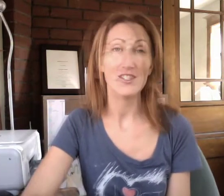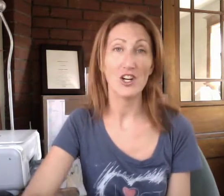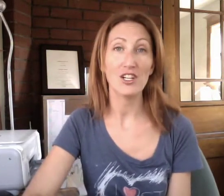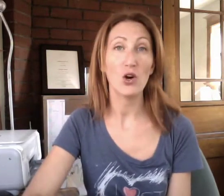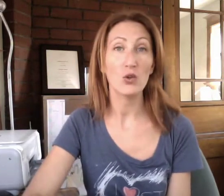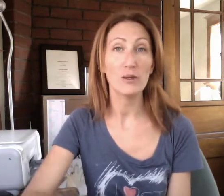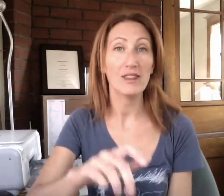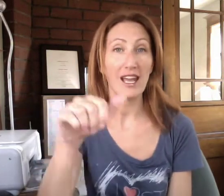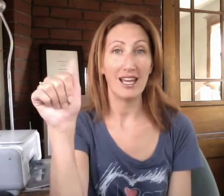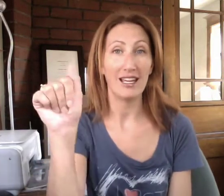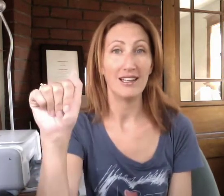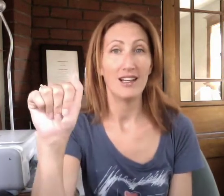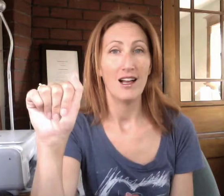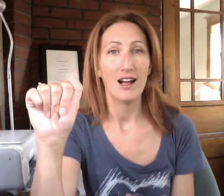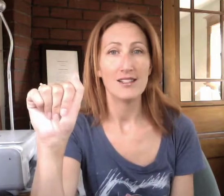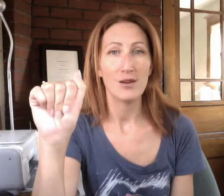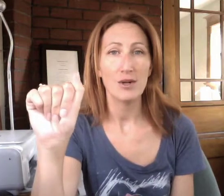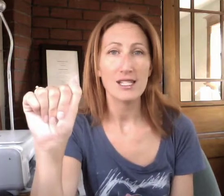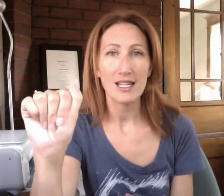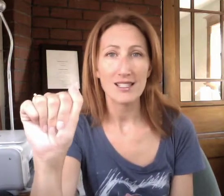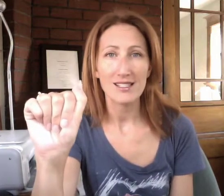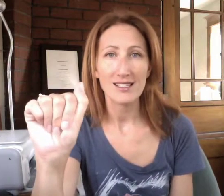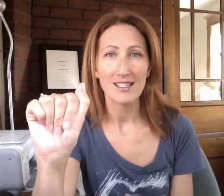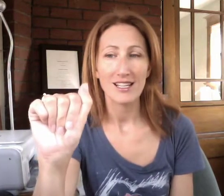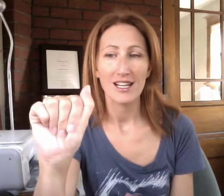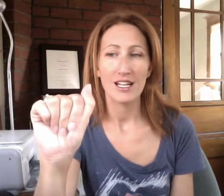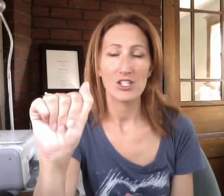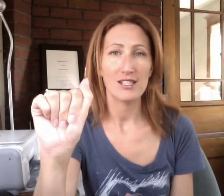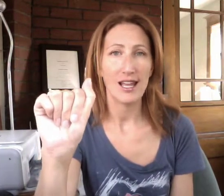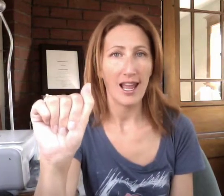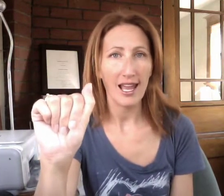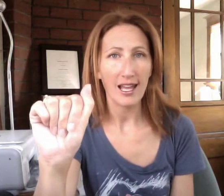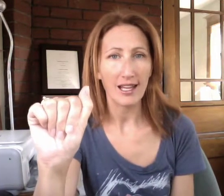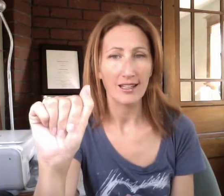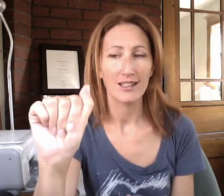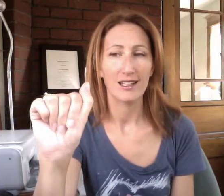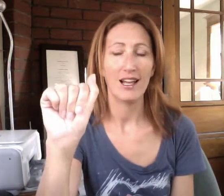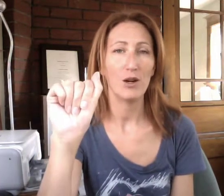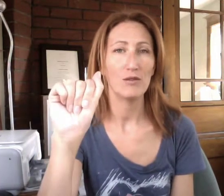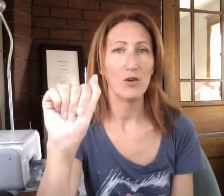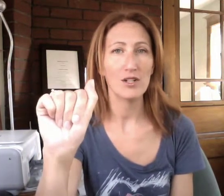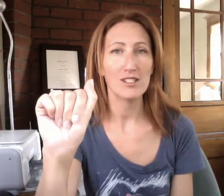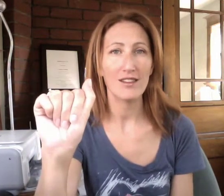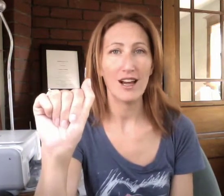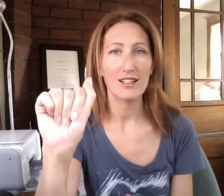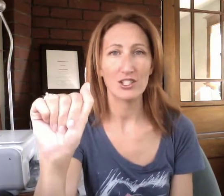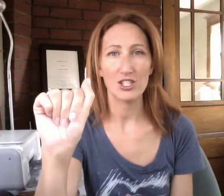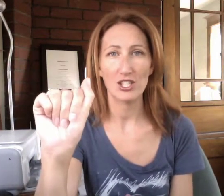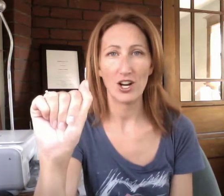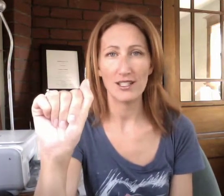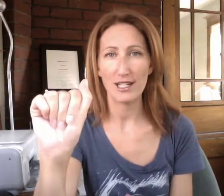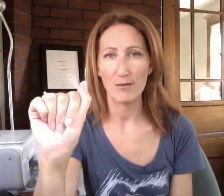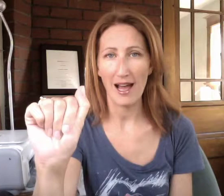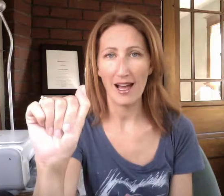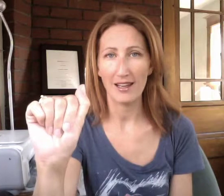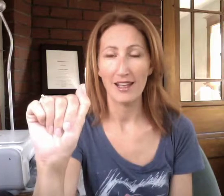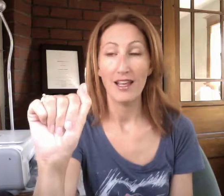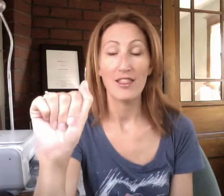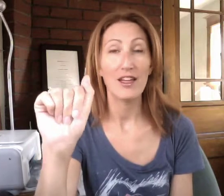started only with A. I'd say, "What's this?" And she'd say, A. And I would focus on that until she got it down pat. Then I would